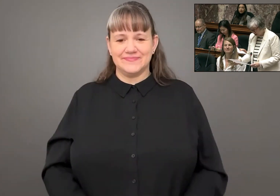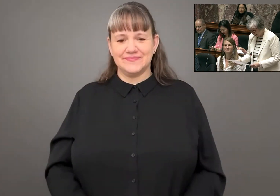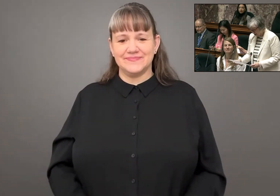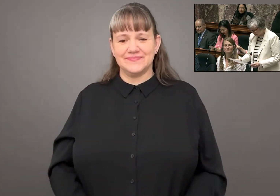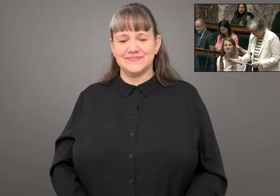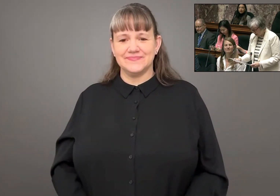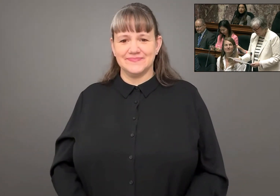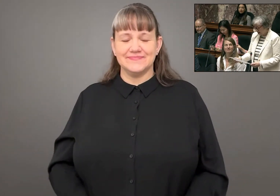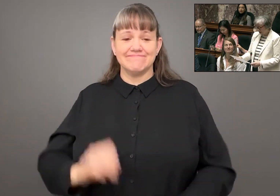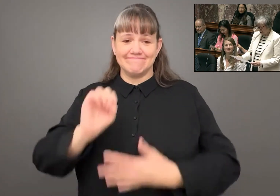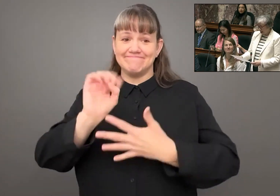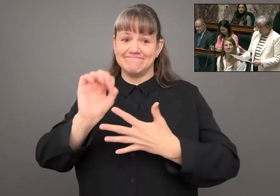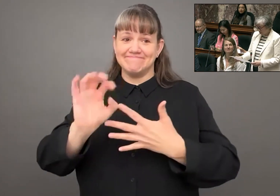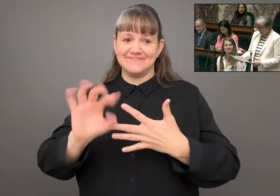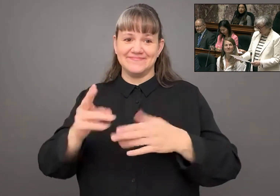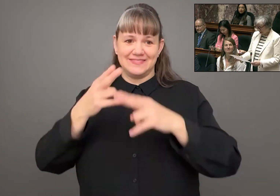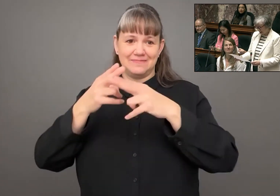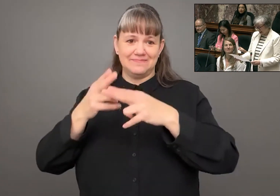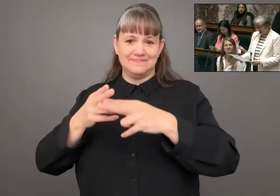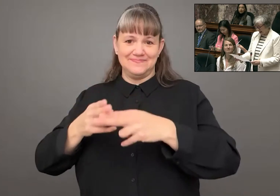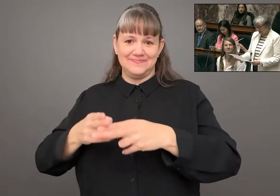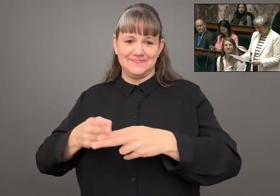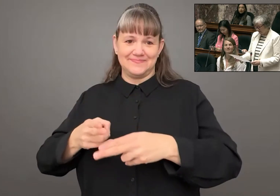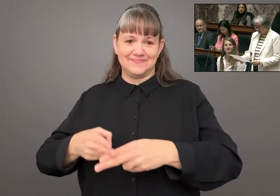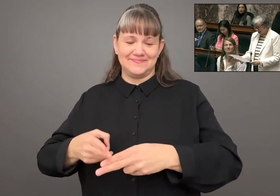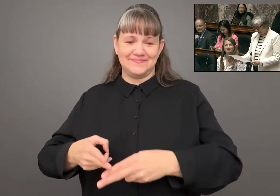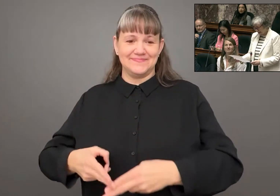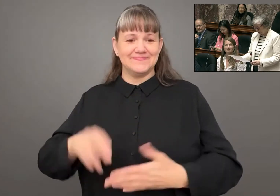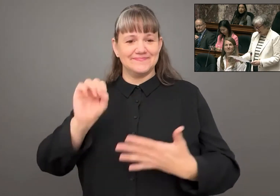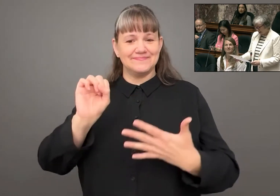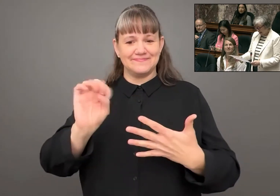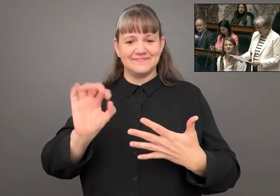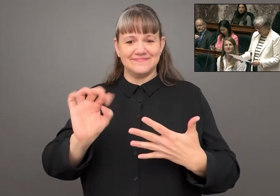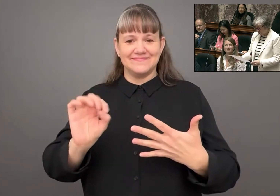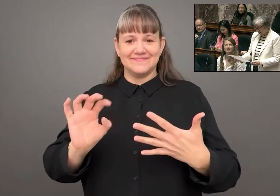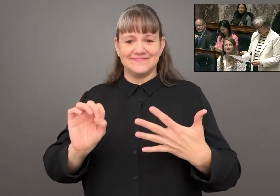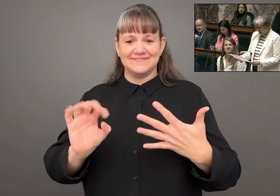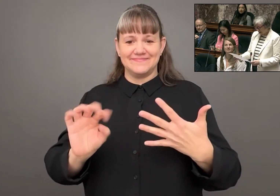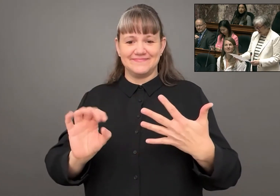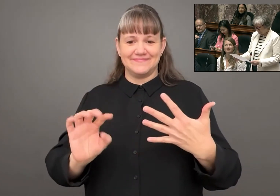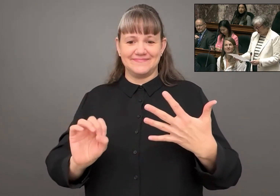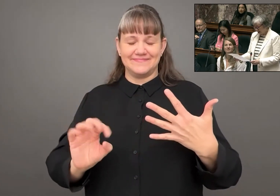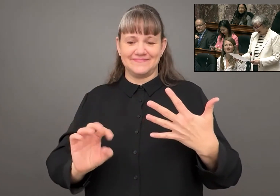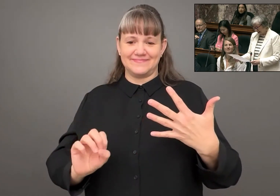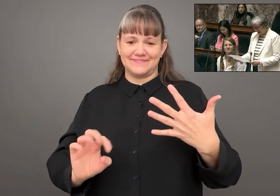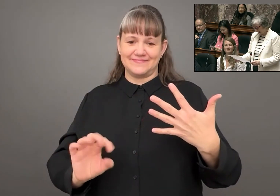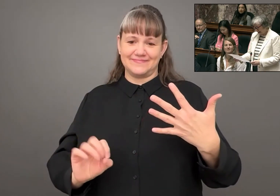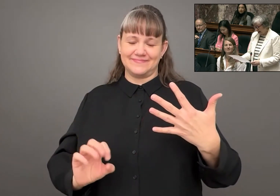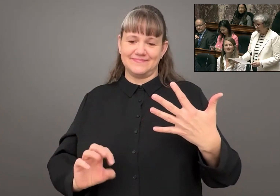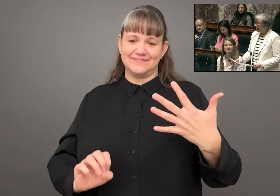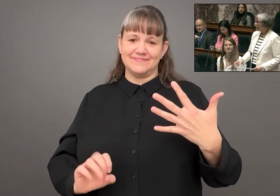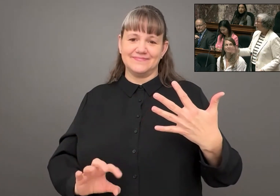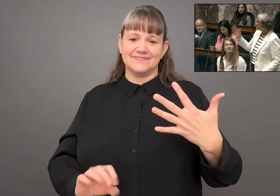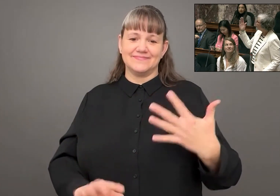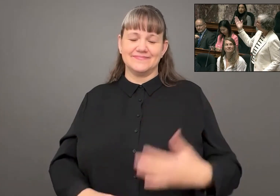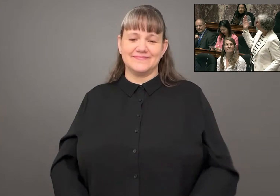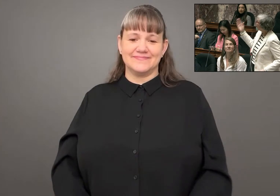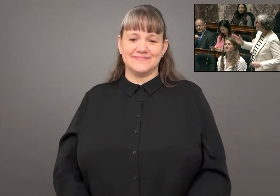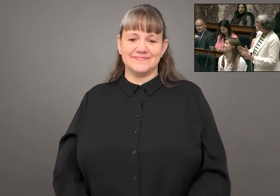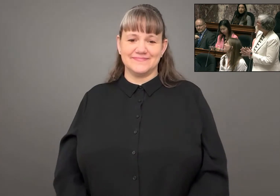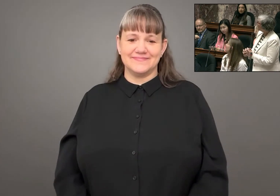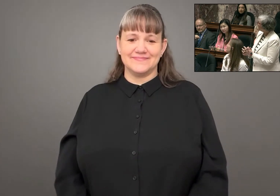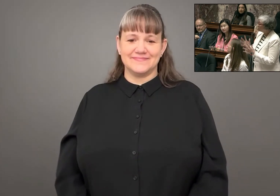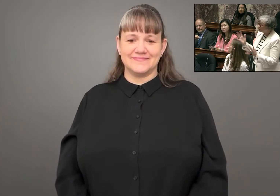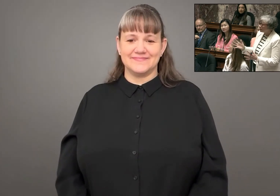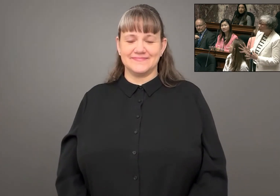Sharon Pawa, Noah Burson, Javed Sahib, Natalie Hodel, Safar Alakani.